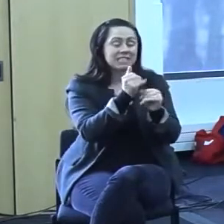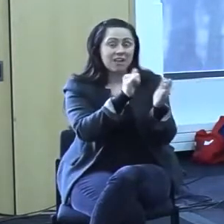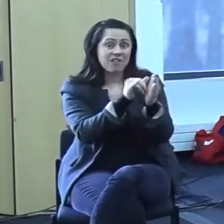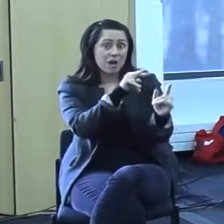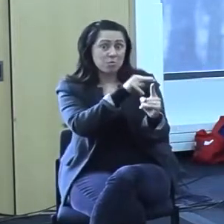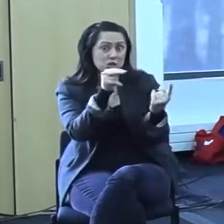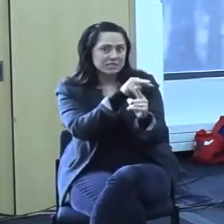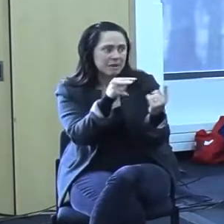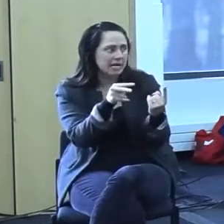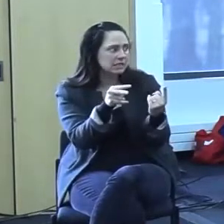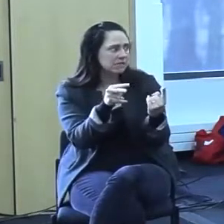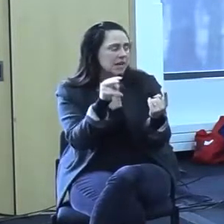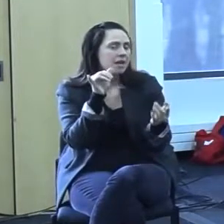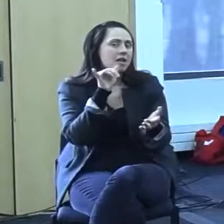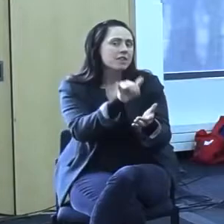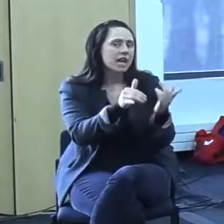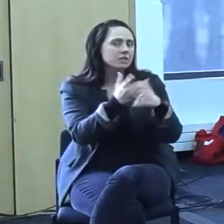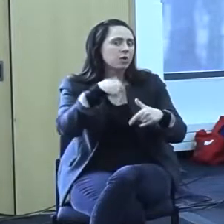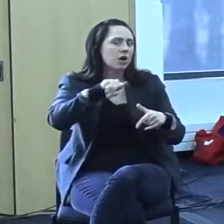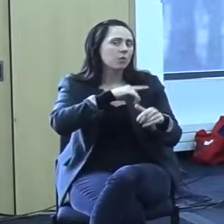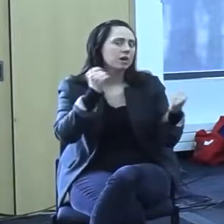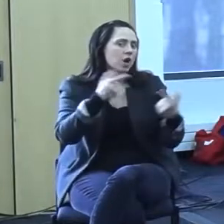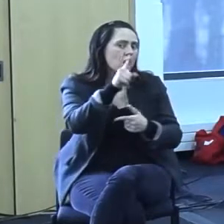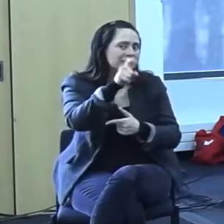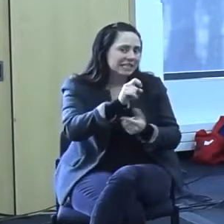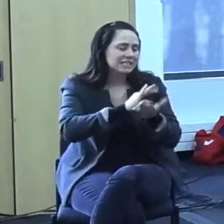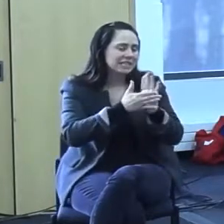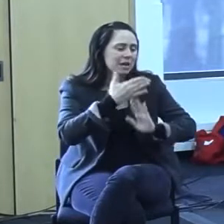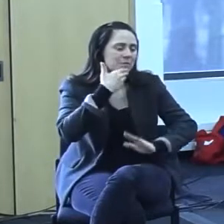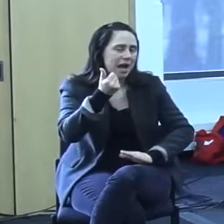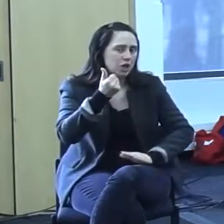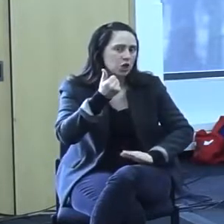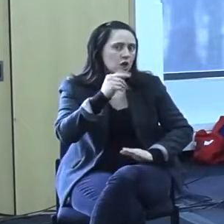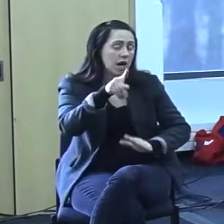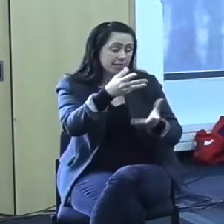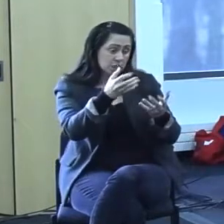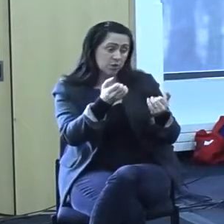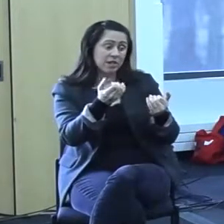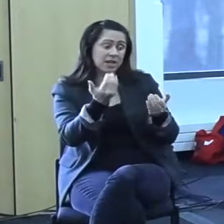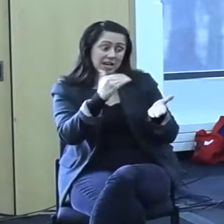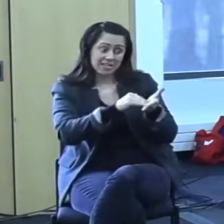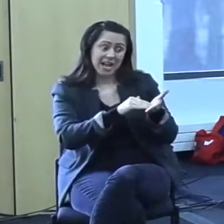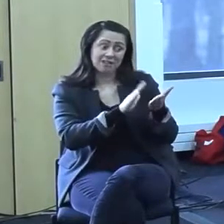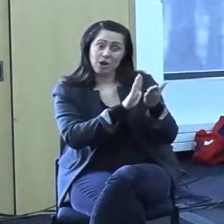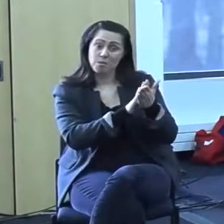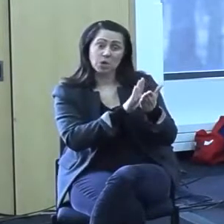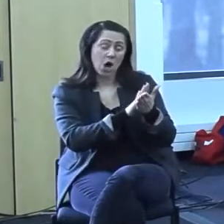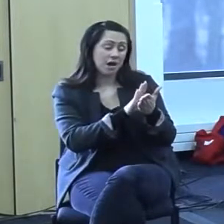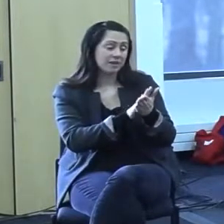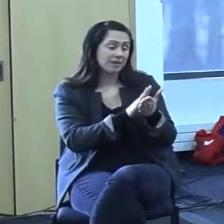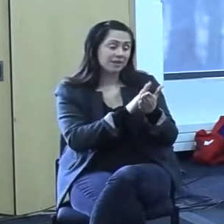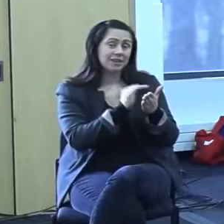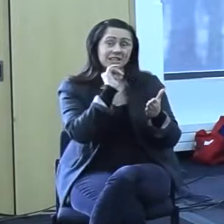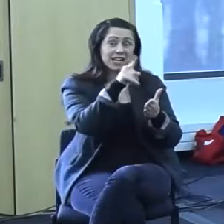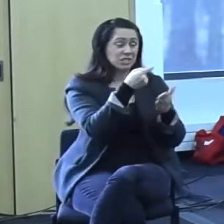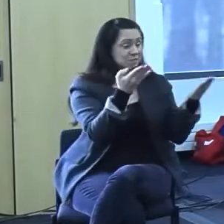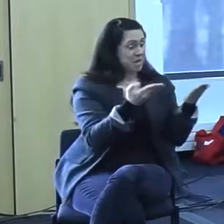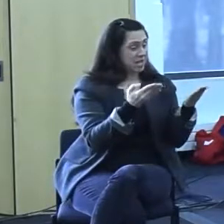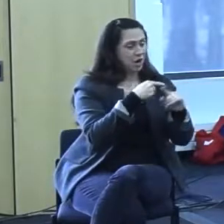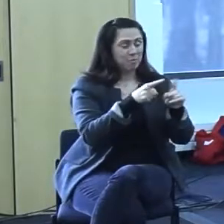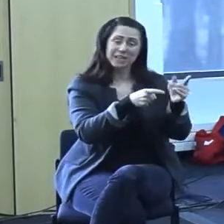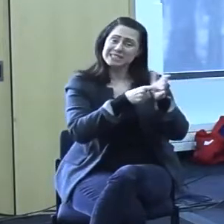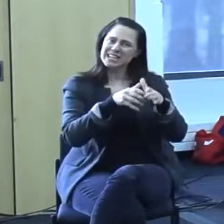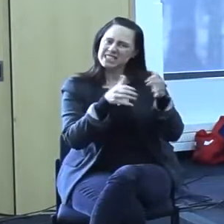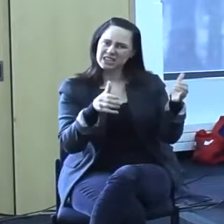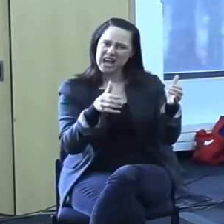perspective is what we all need to get better. So I just want to again applaud not you just being here, but it takes a lot to